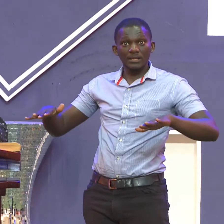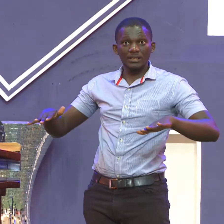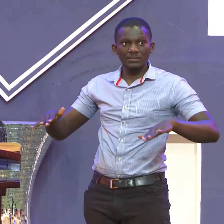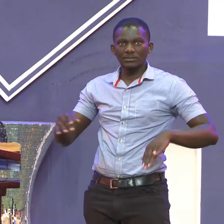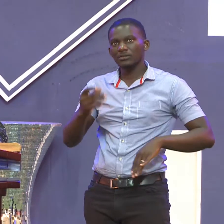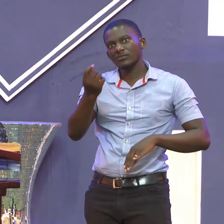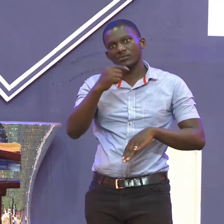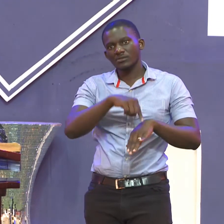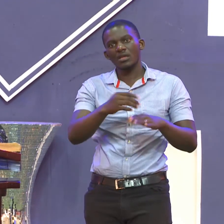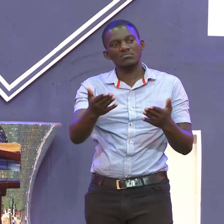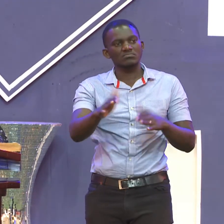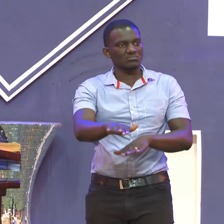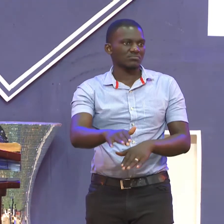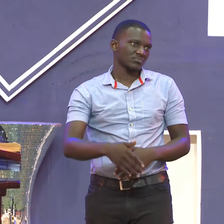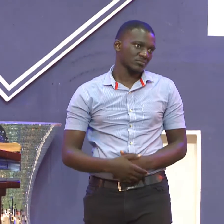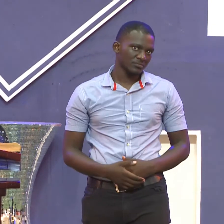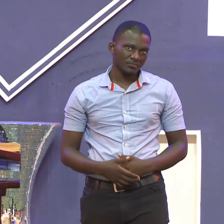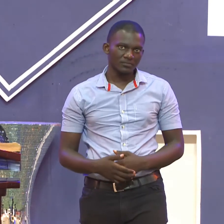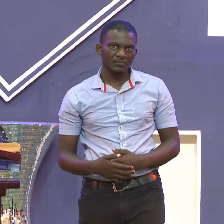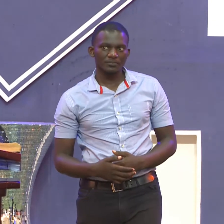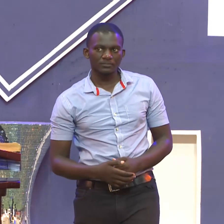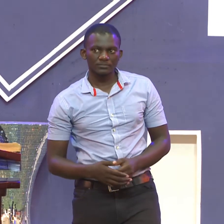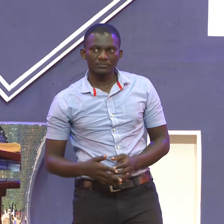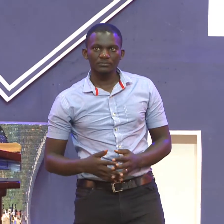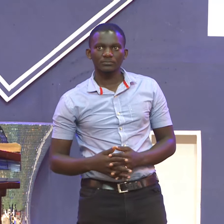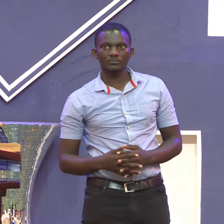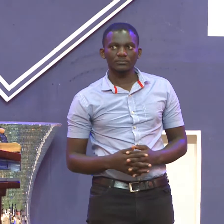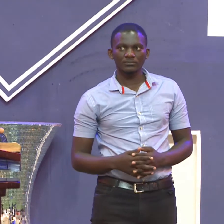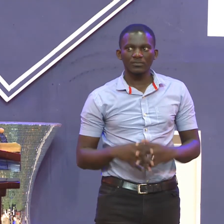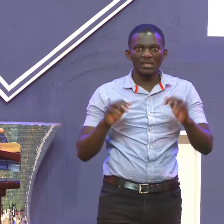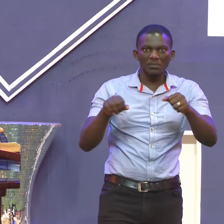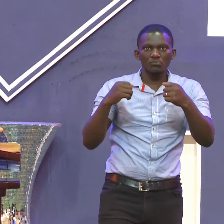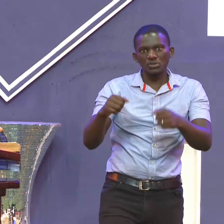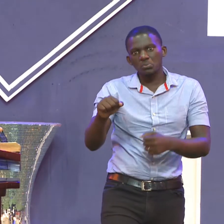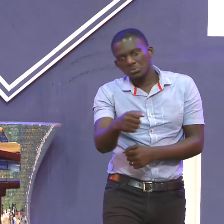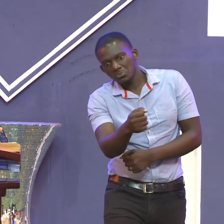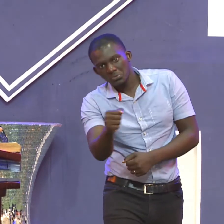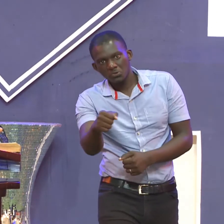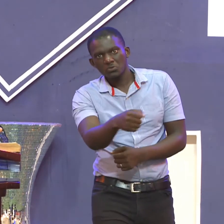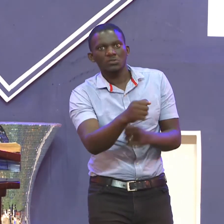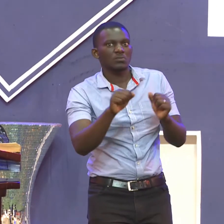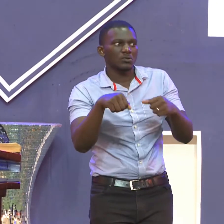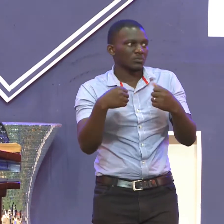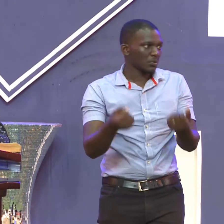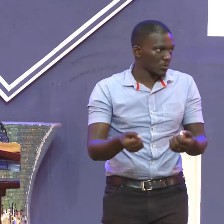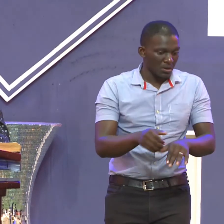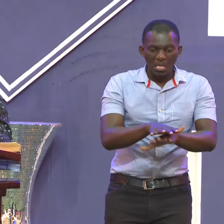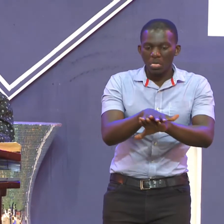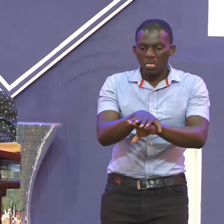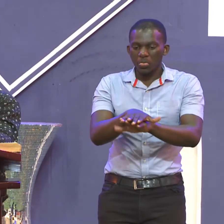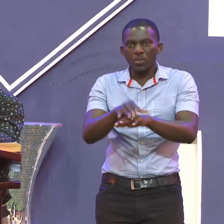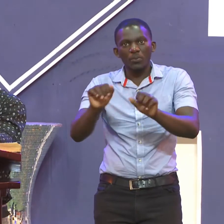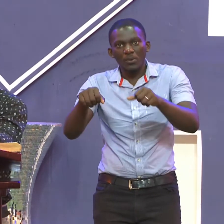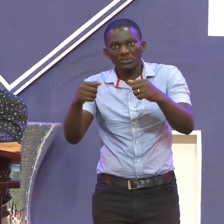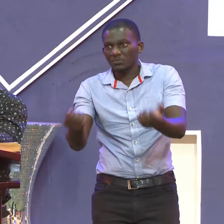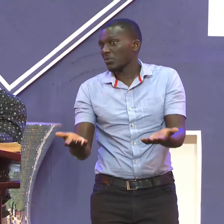will not take it any little time. It cannot walk. Kyasamirira buli